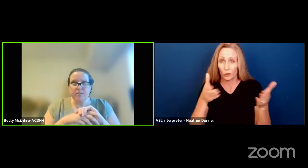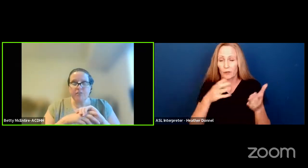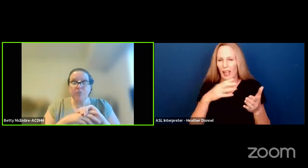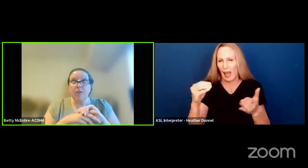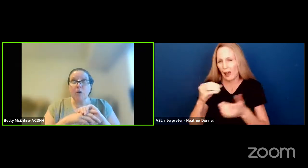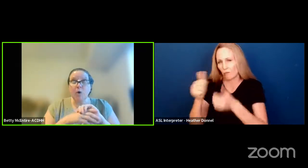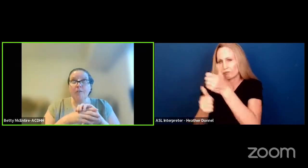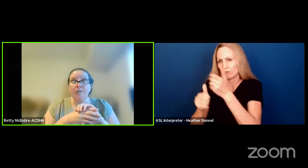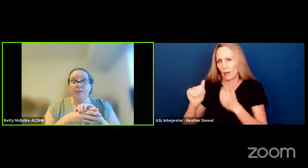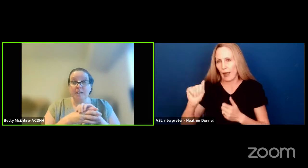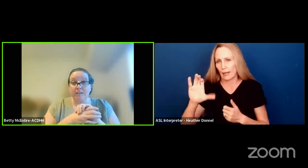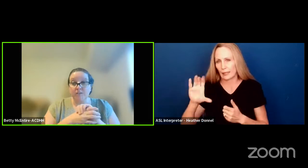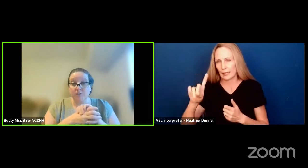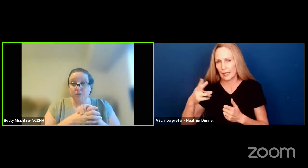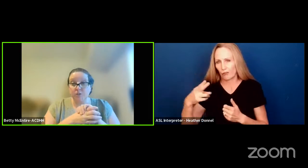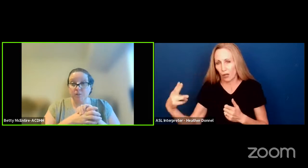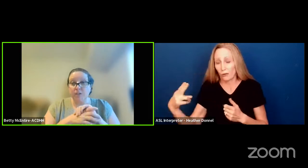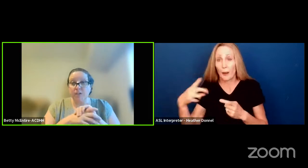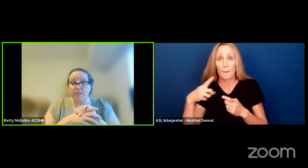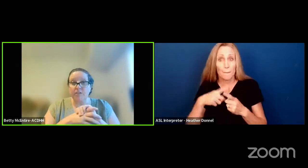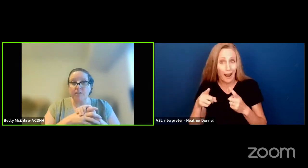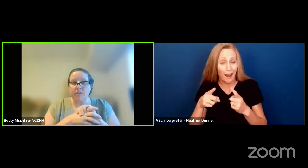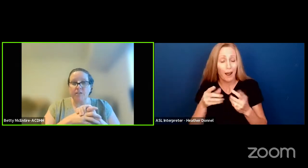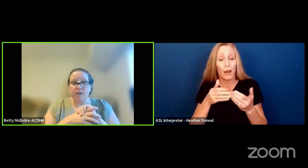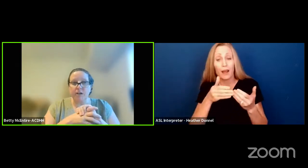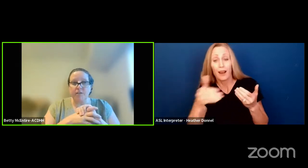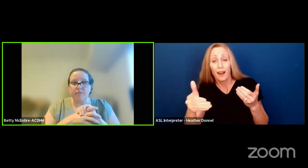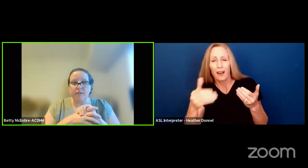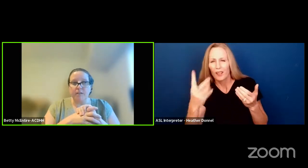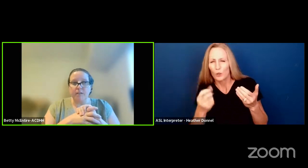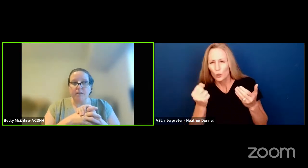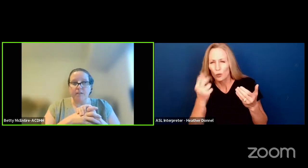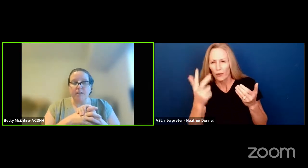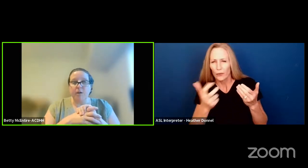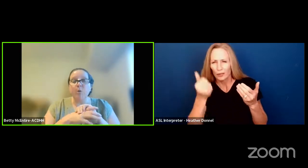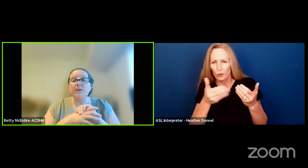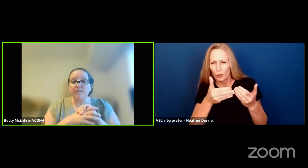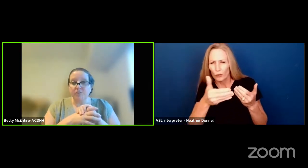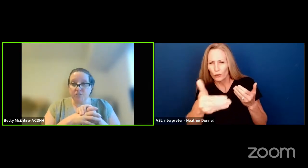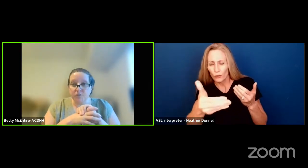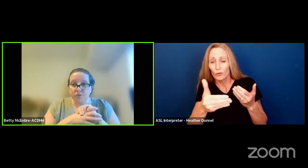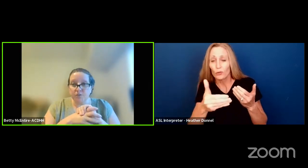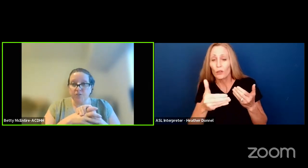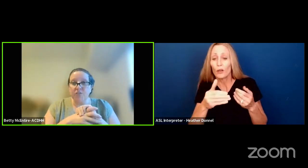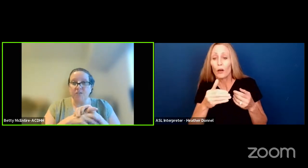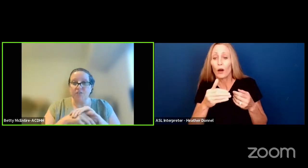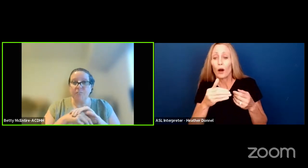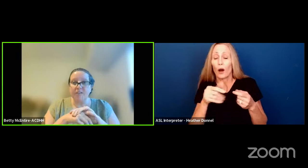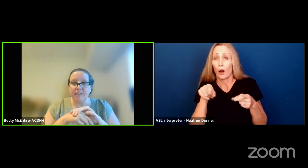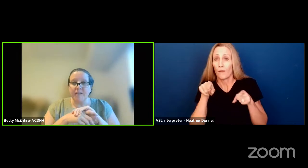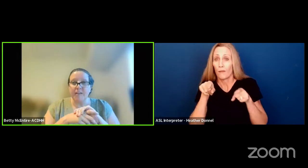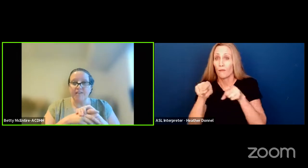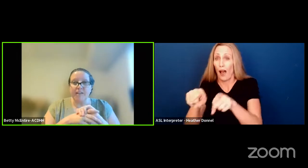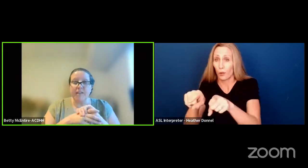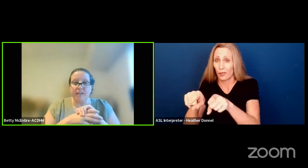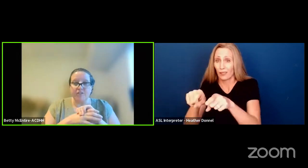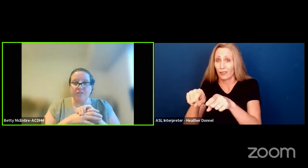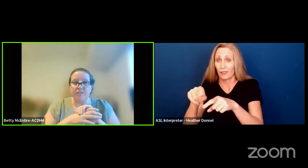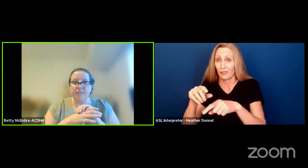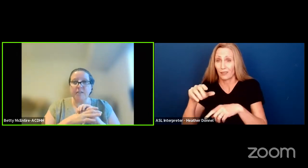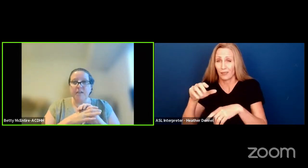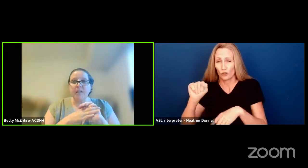to be doing over the next 2 to 3 years in accordance to the strategic plan of